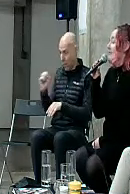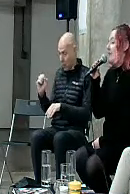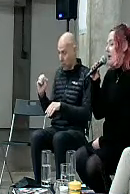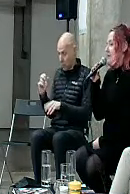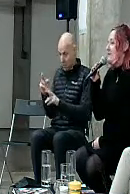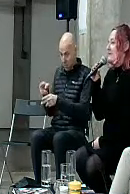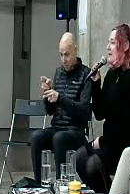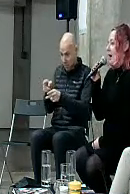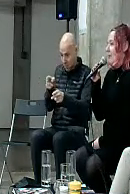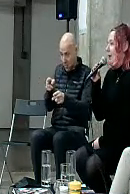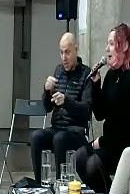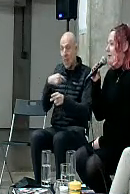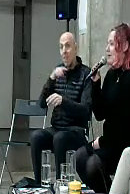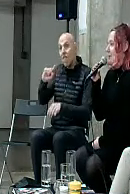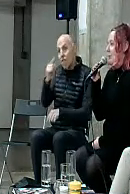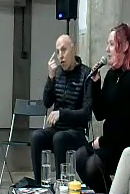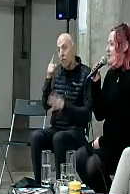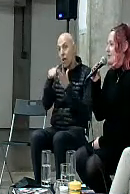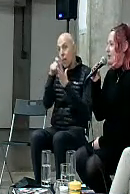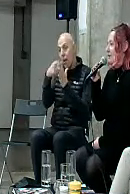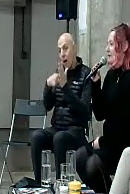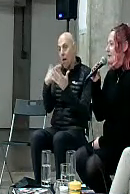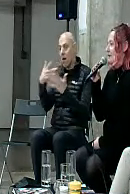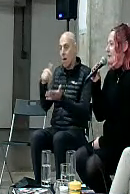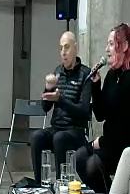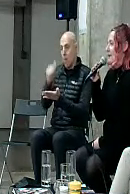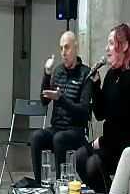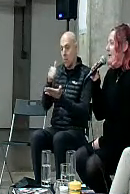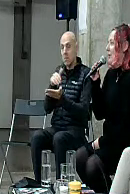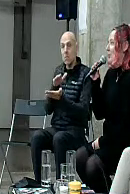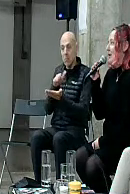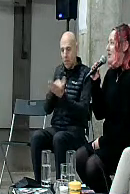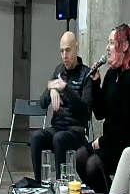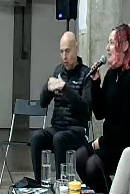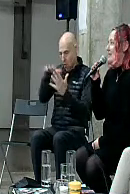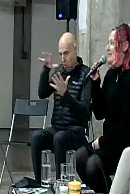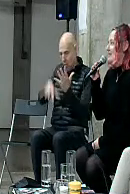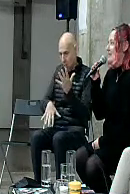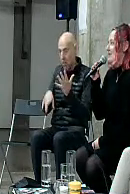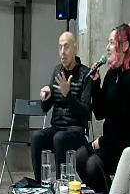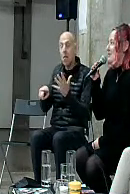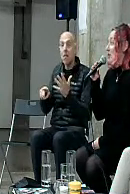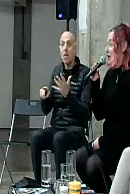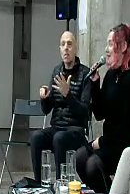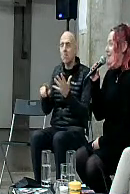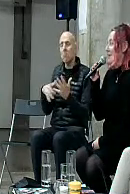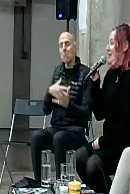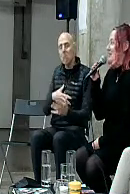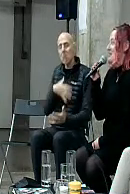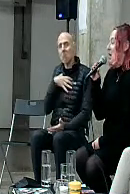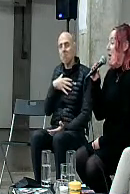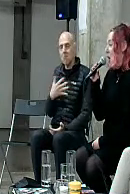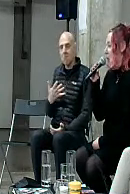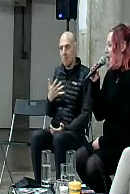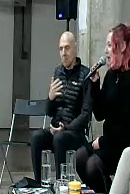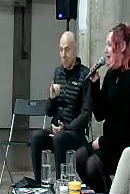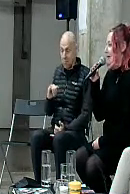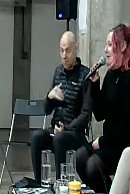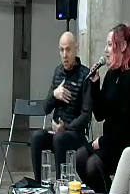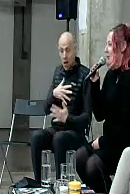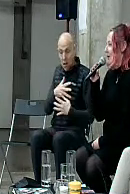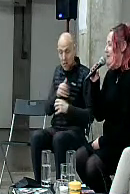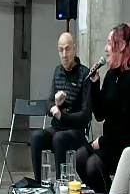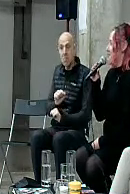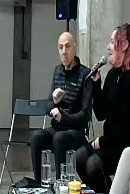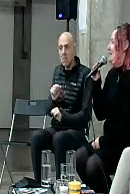are the first IPR to be published in full, which is shocking and